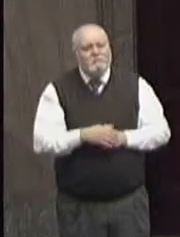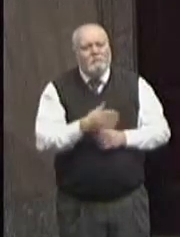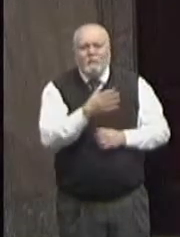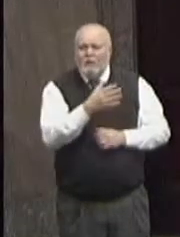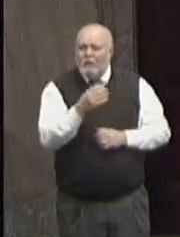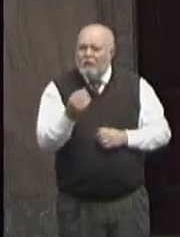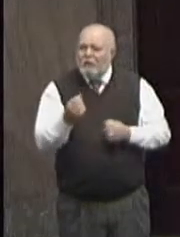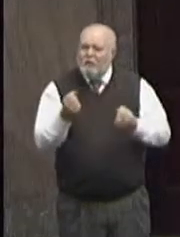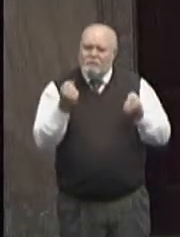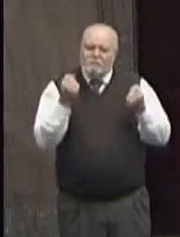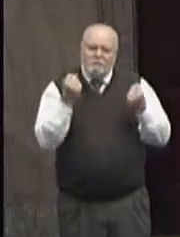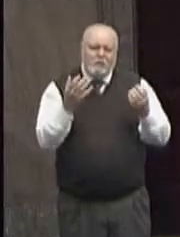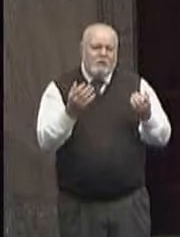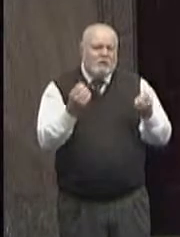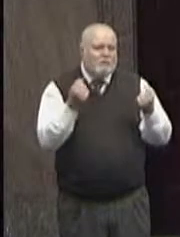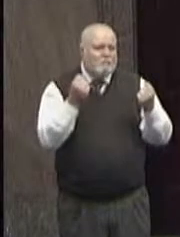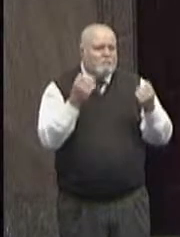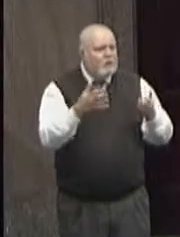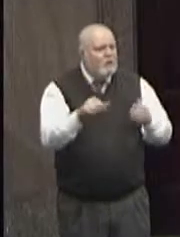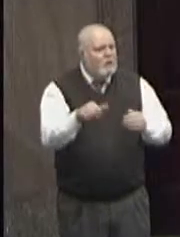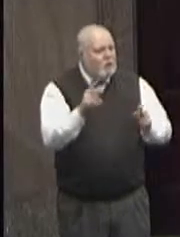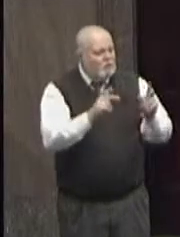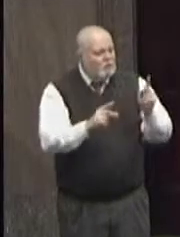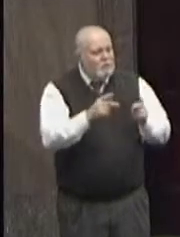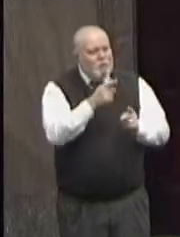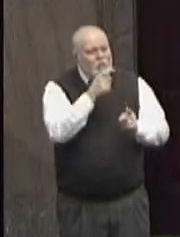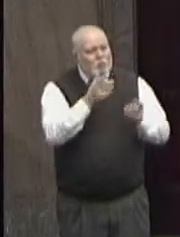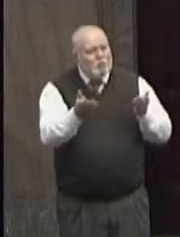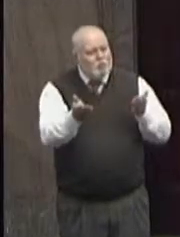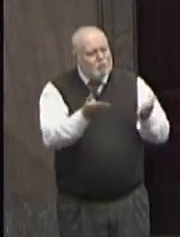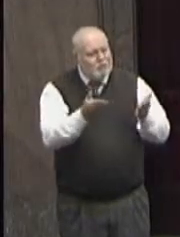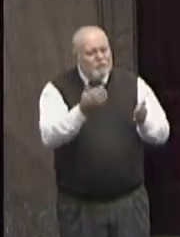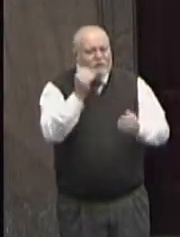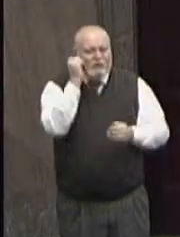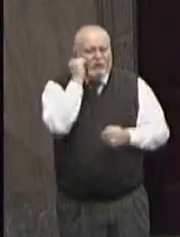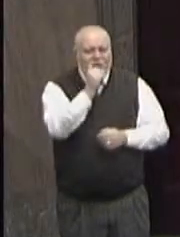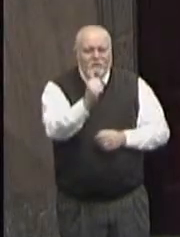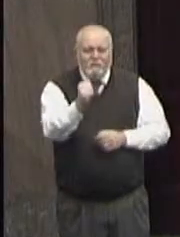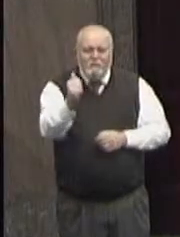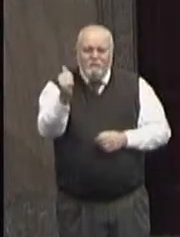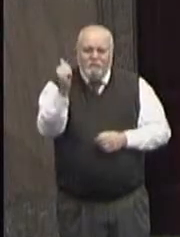and many, many others who are in service every day.